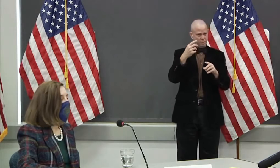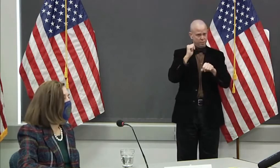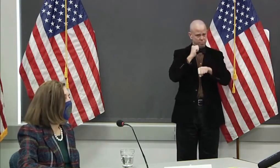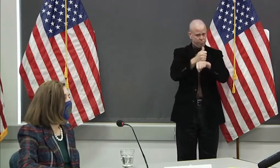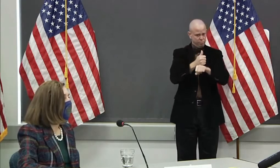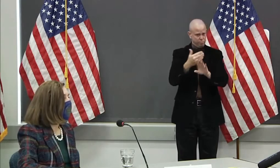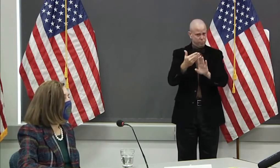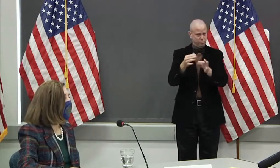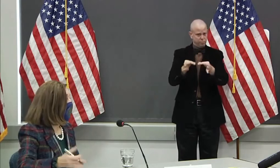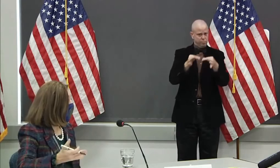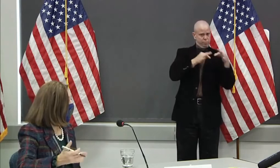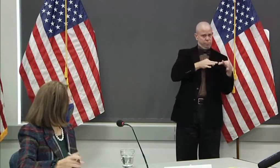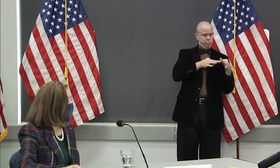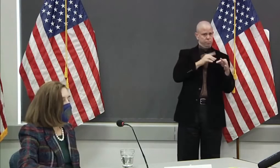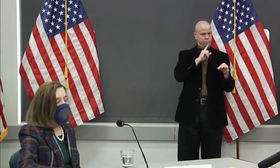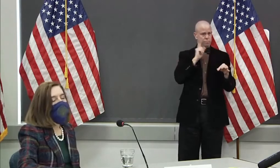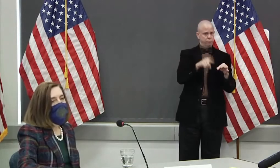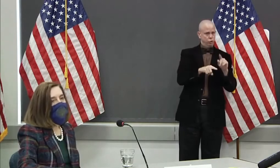sooner?